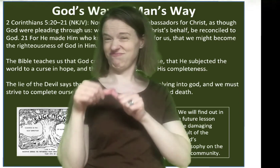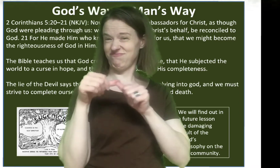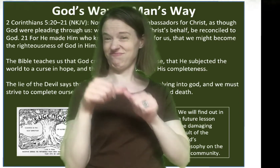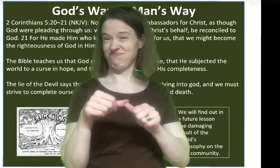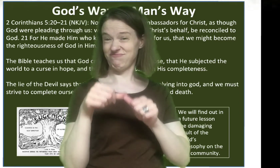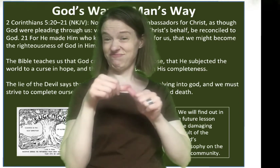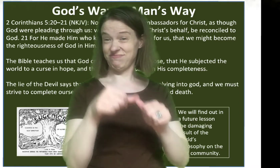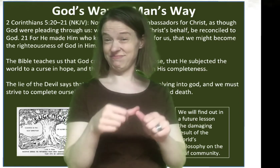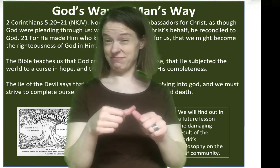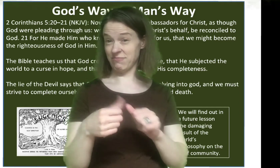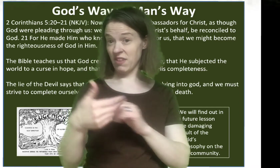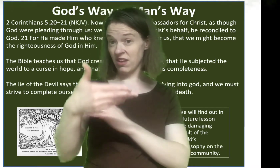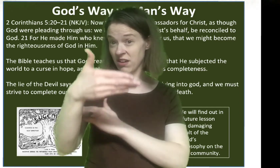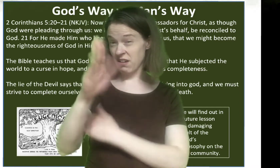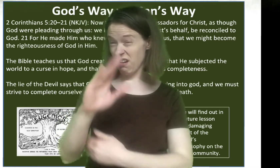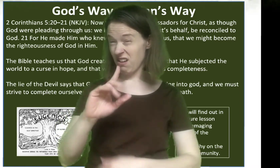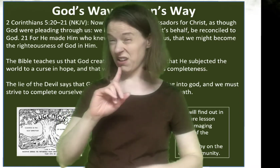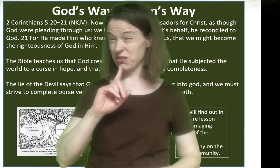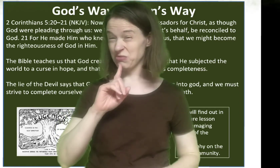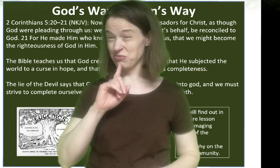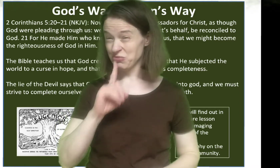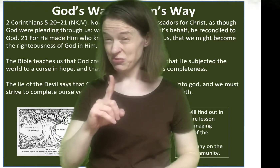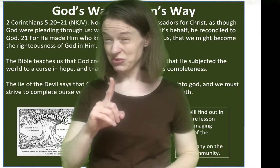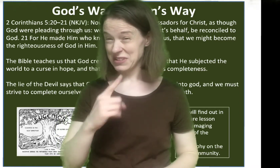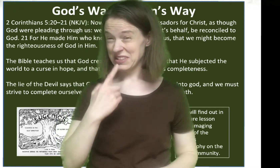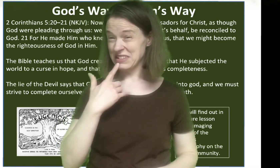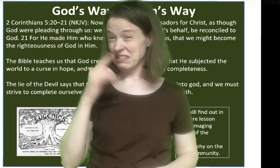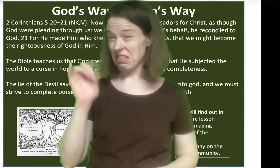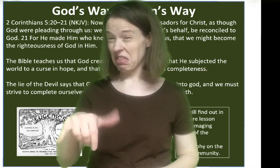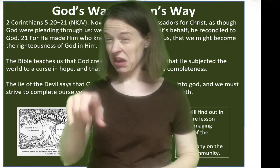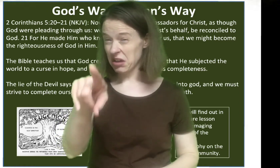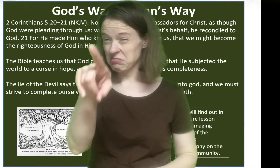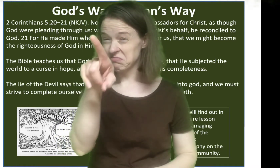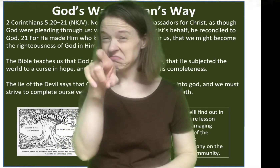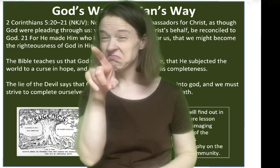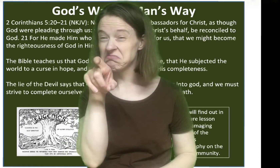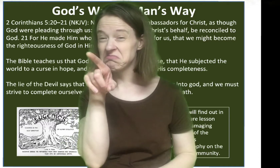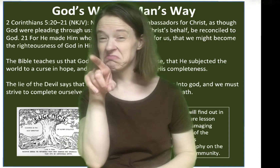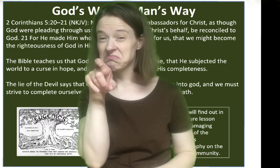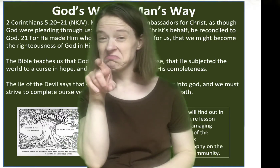to this day. He says, did God really say that?